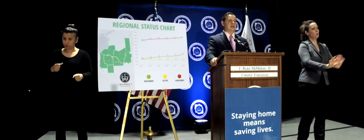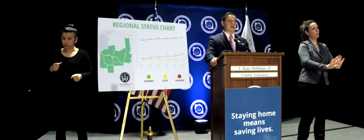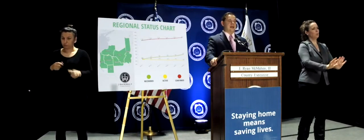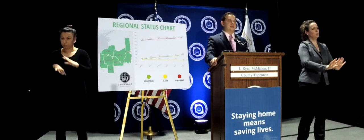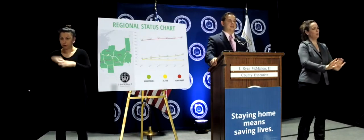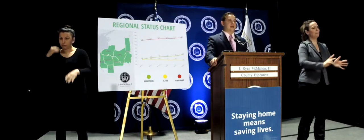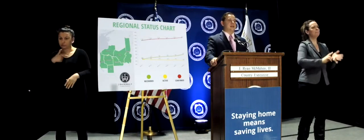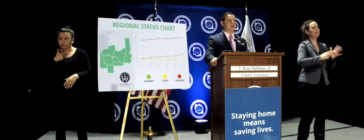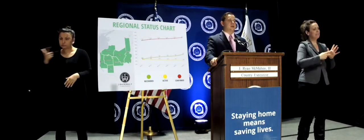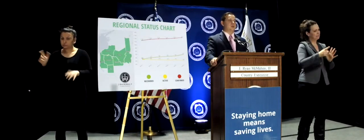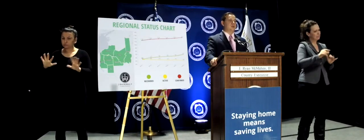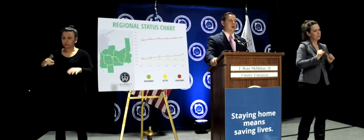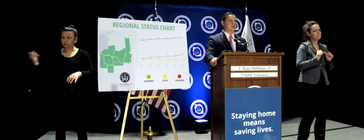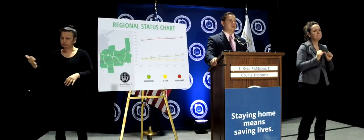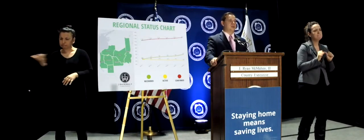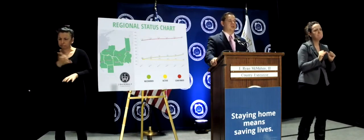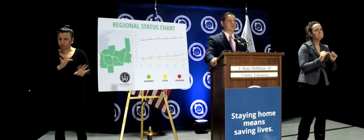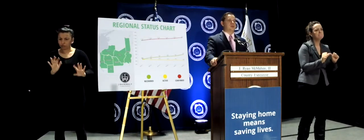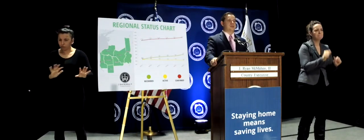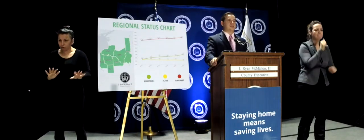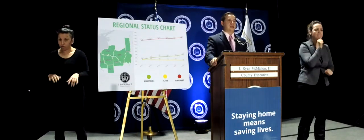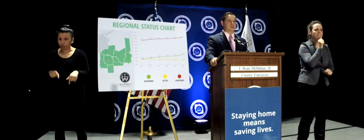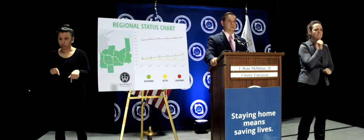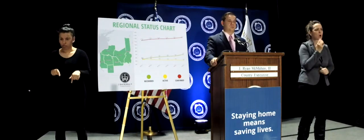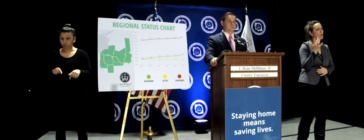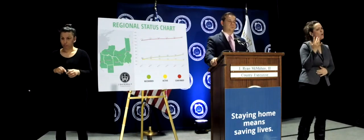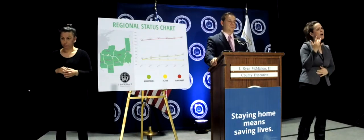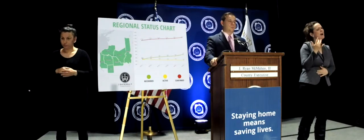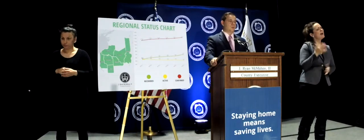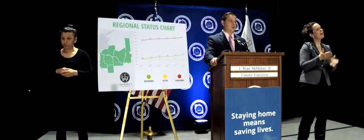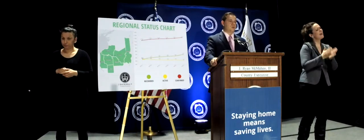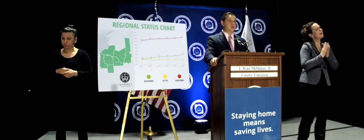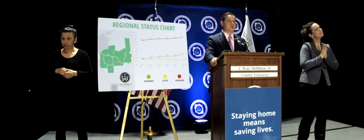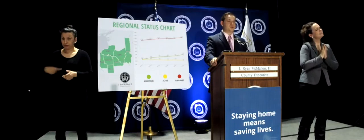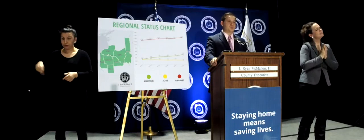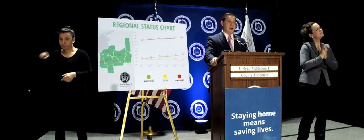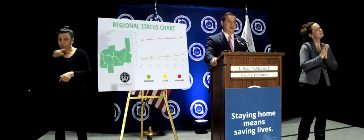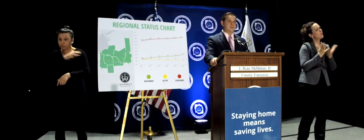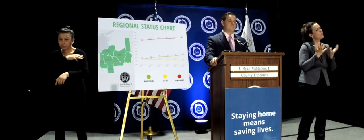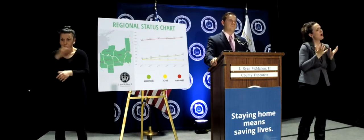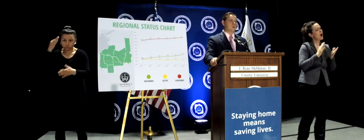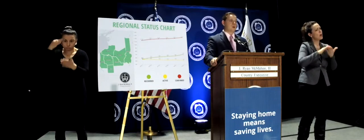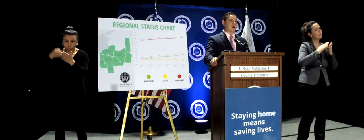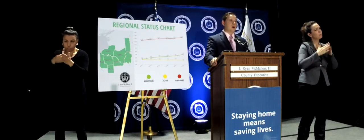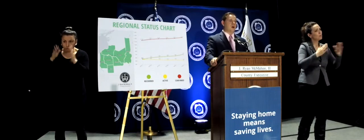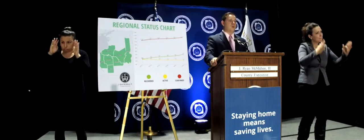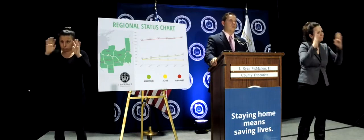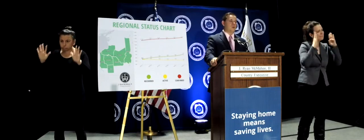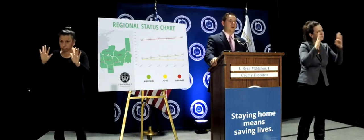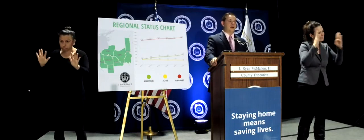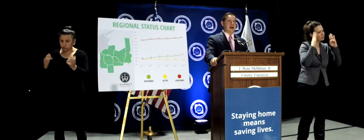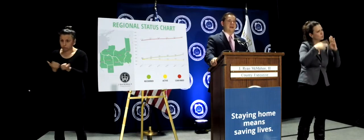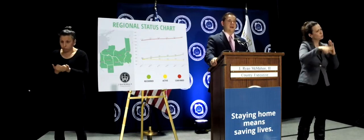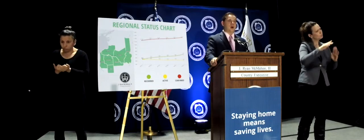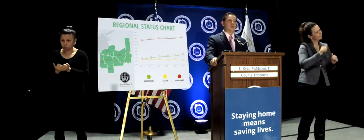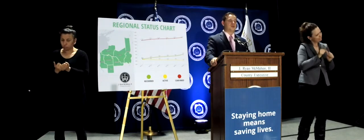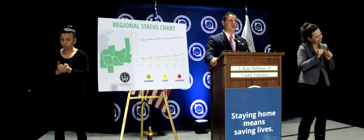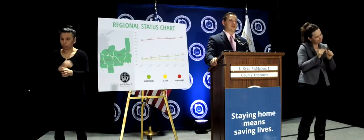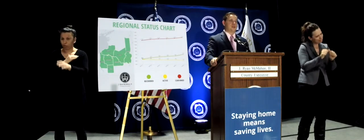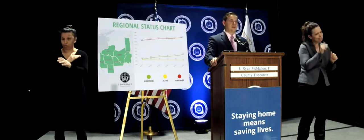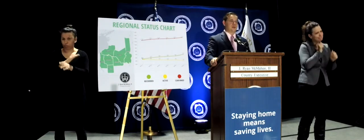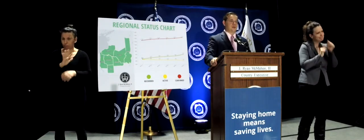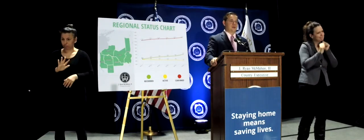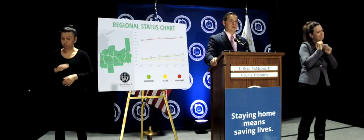technique and a tactic that needed to be done to get the community's attention. The community has responded. We are not at